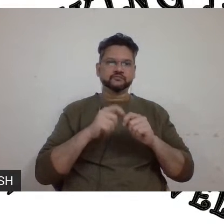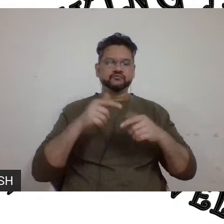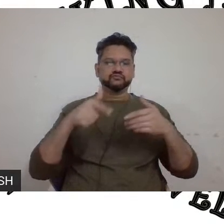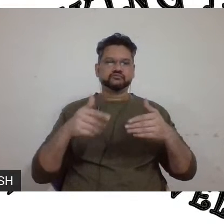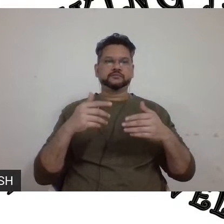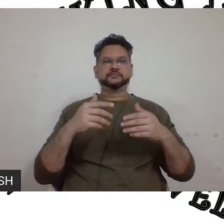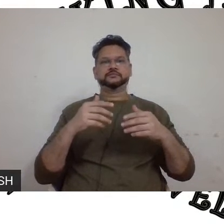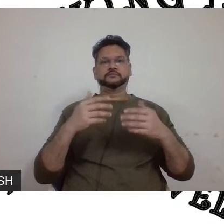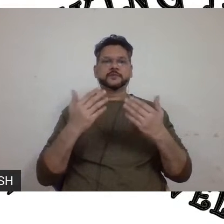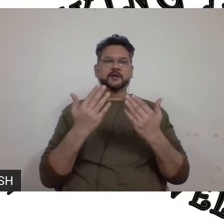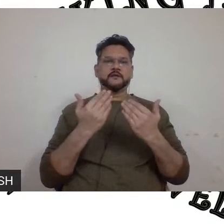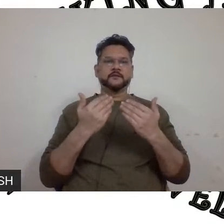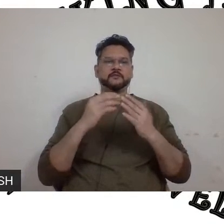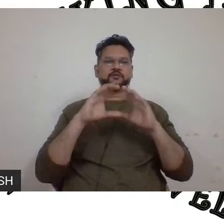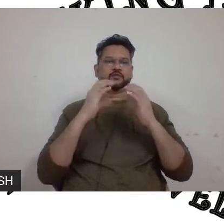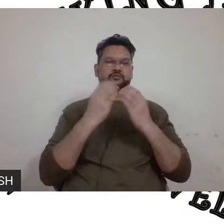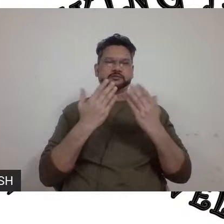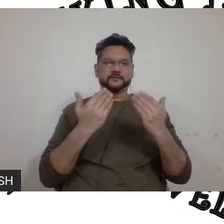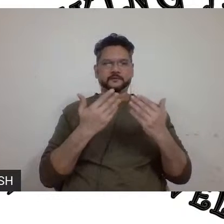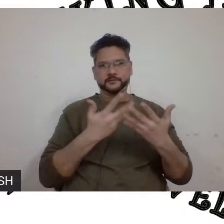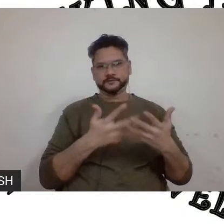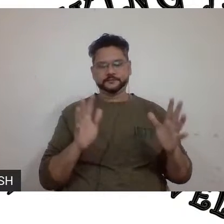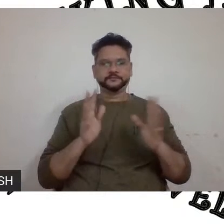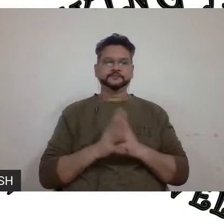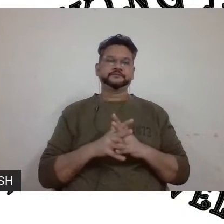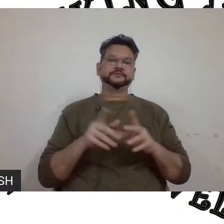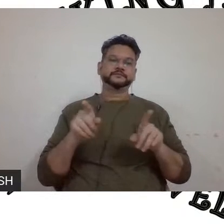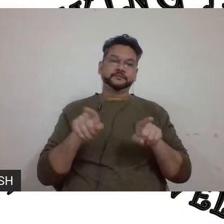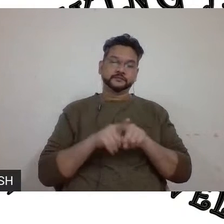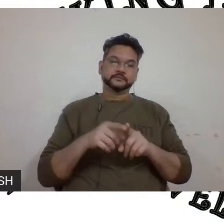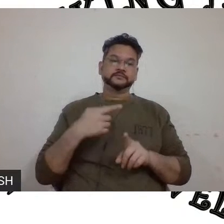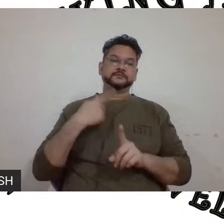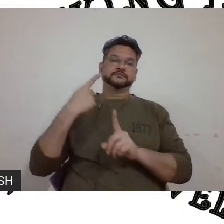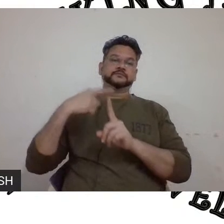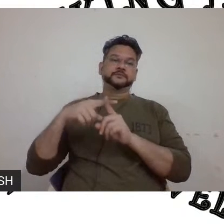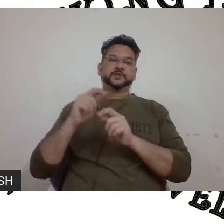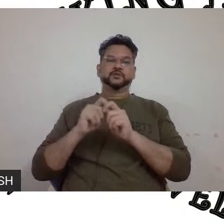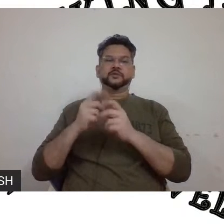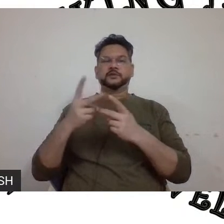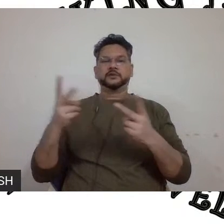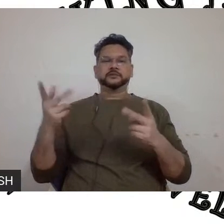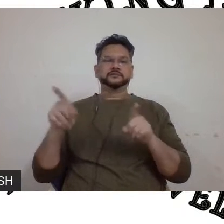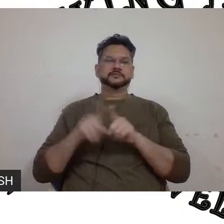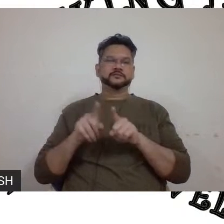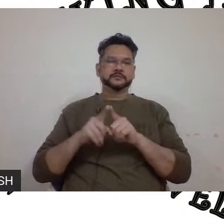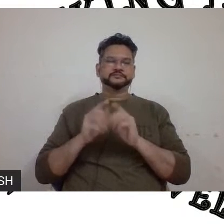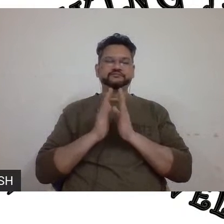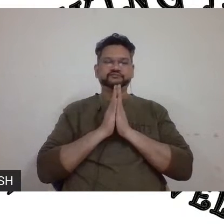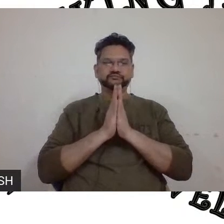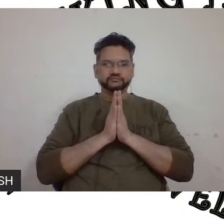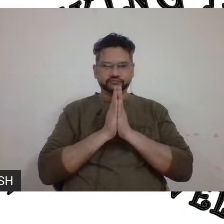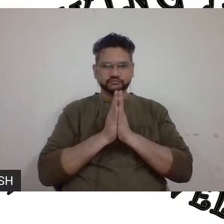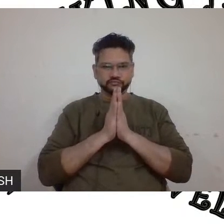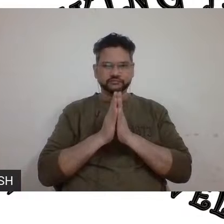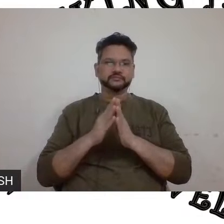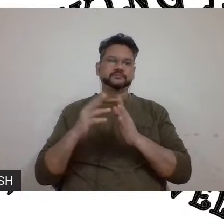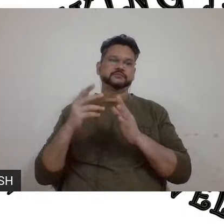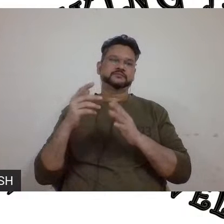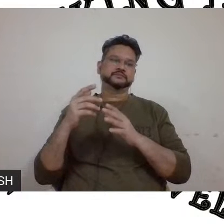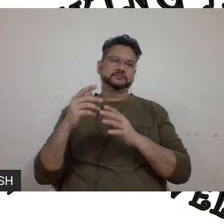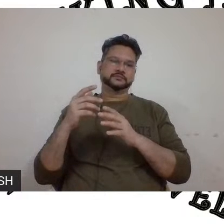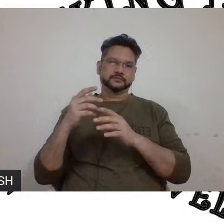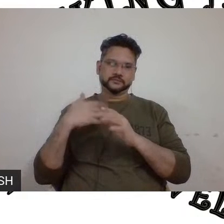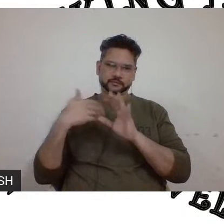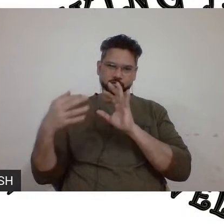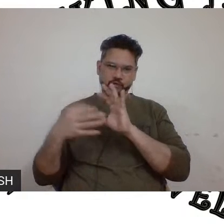other organizations that we work with, some spiritual organizations, and some technology companies who